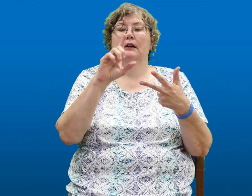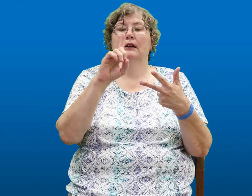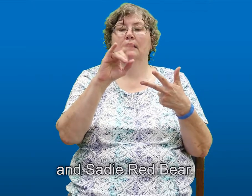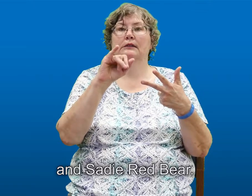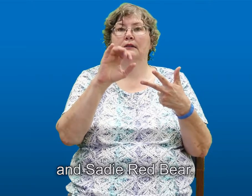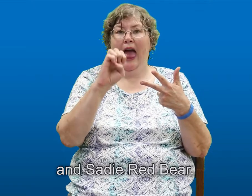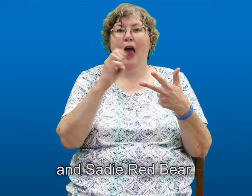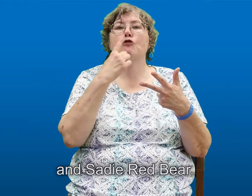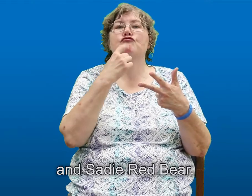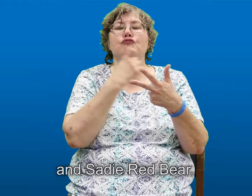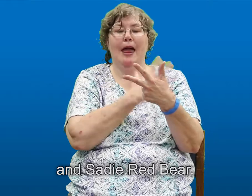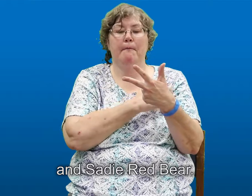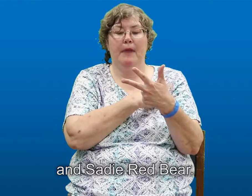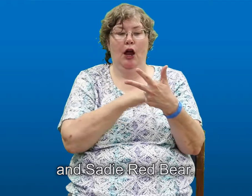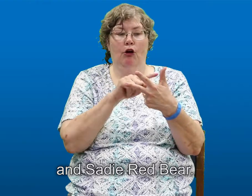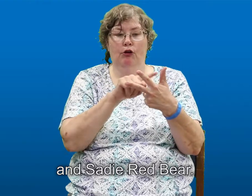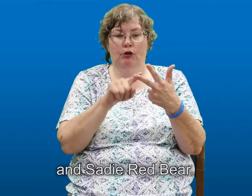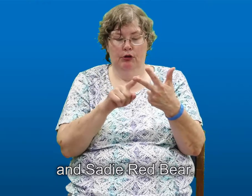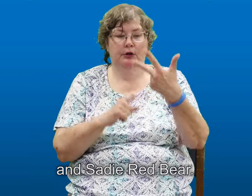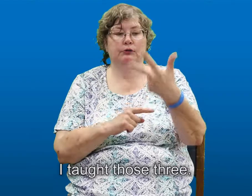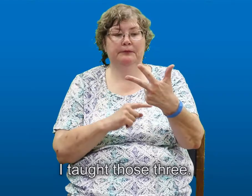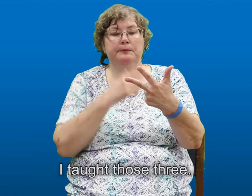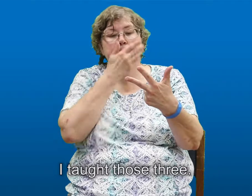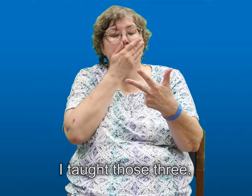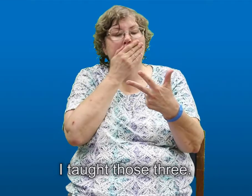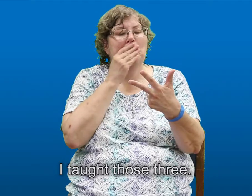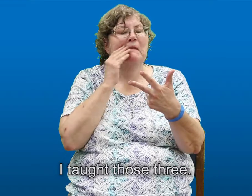Sadie Redbeer. So I taught those three.